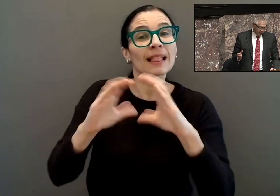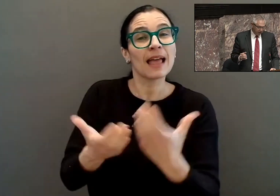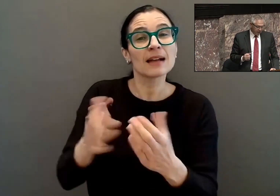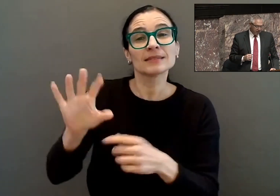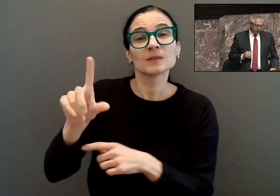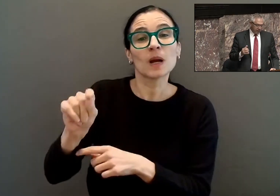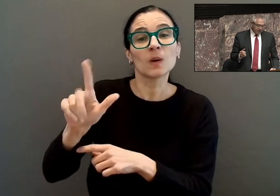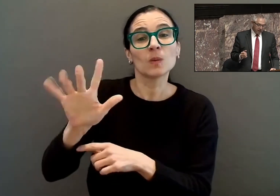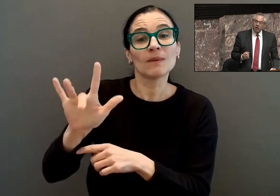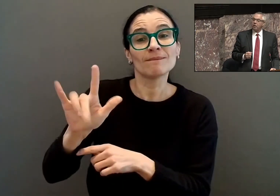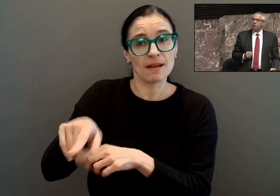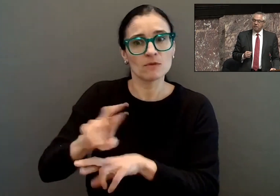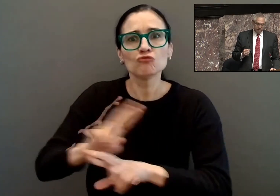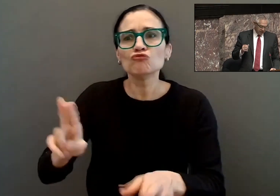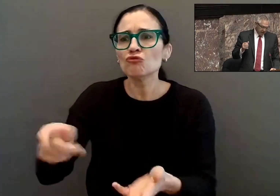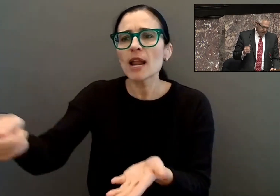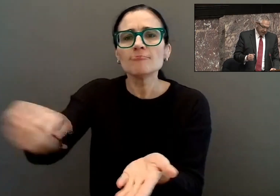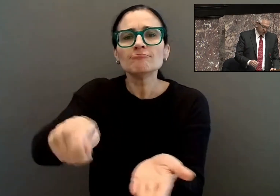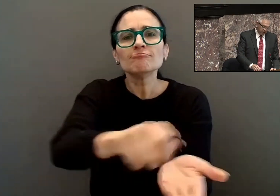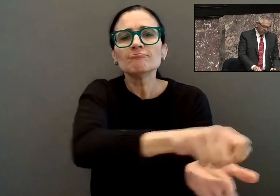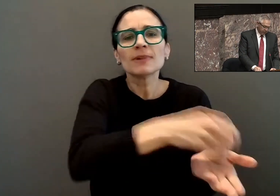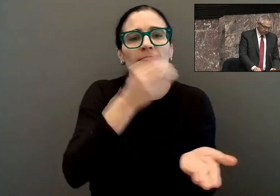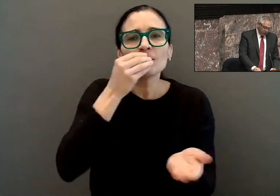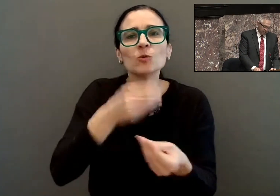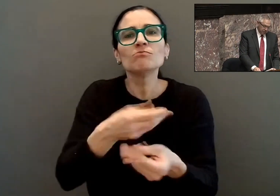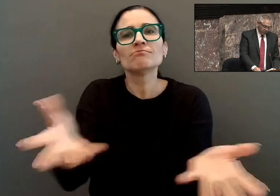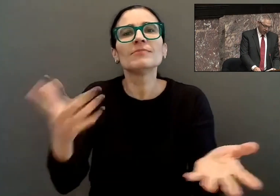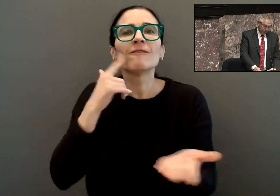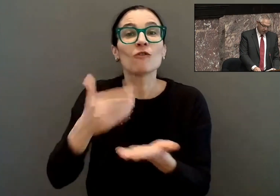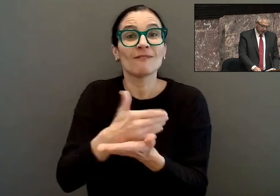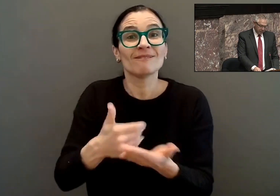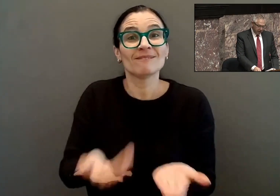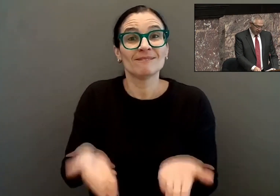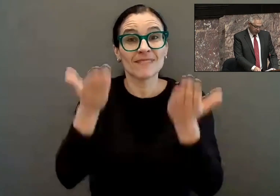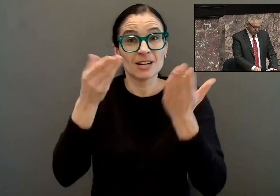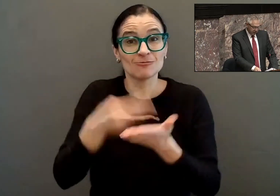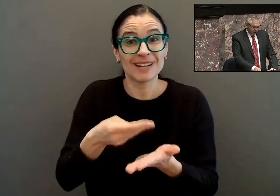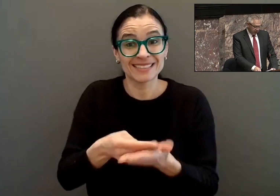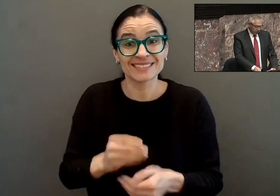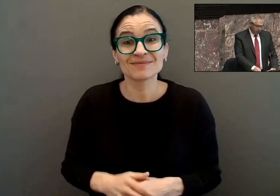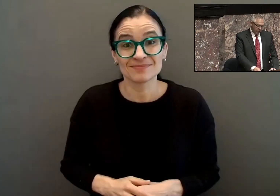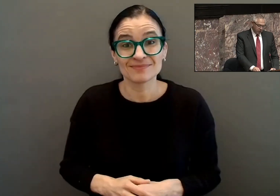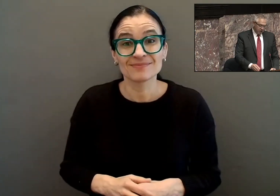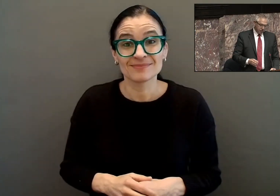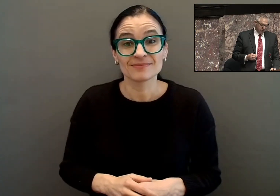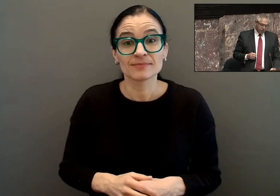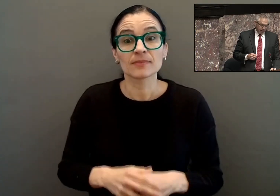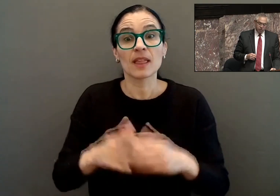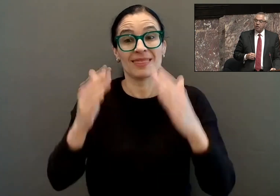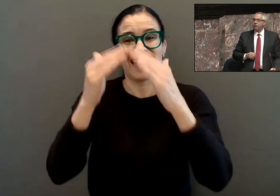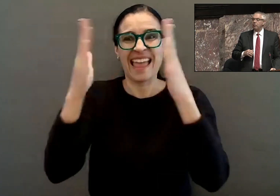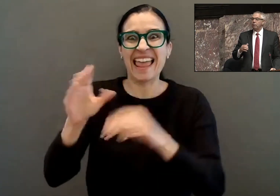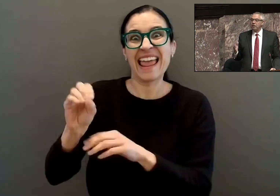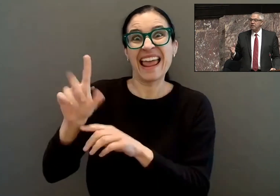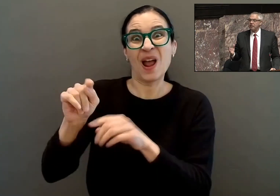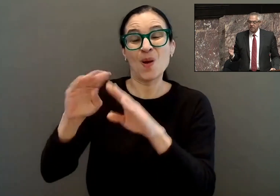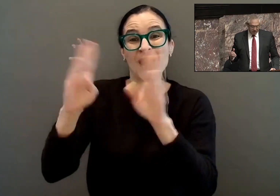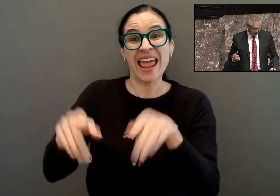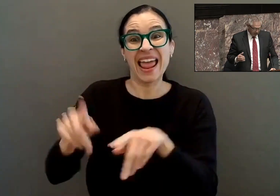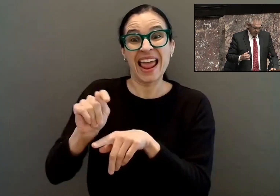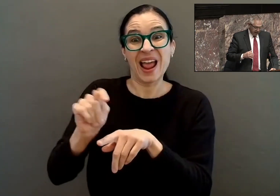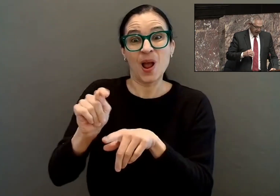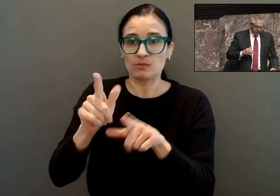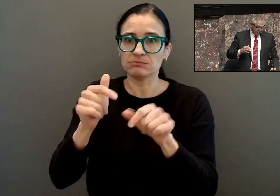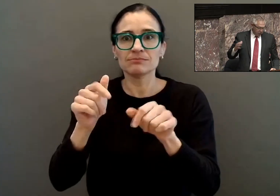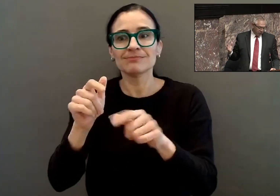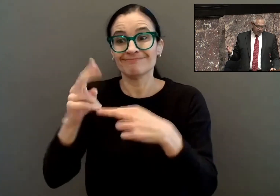as well. The racing outhouses, decorated from top to bottom by the competitors, along with costumes ranging from